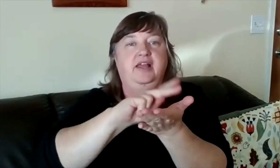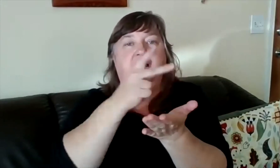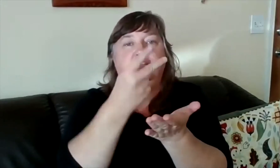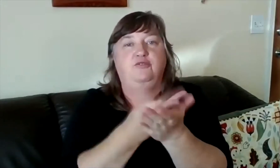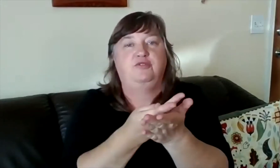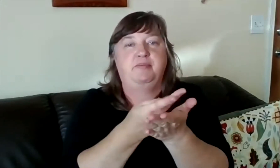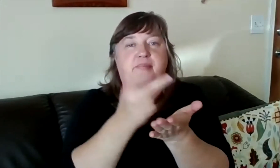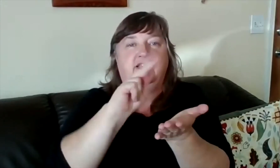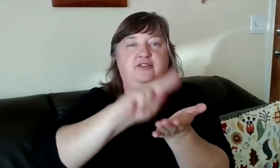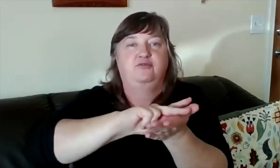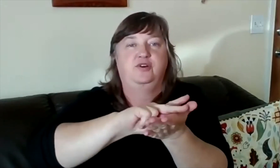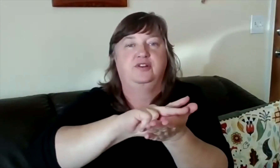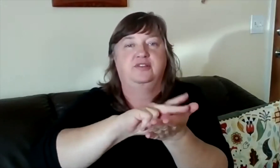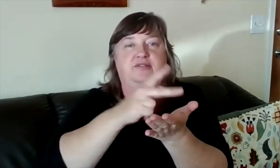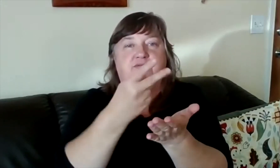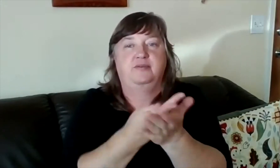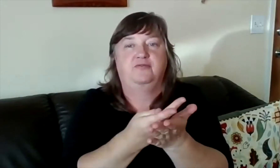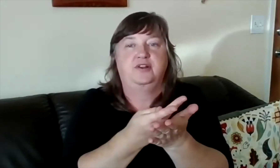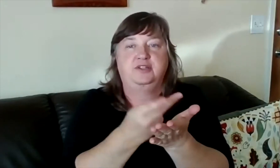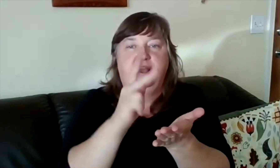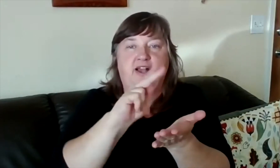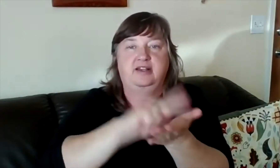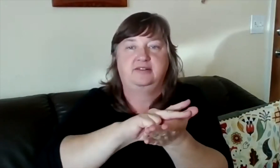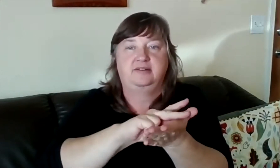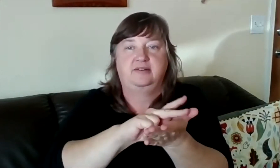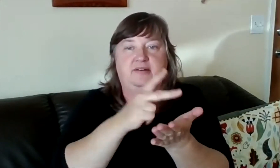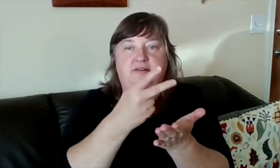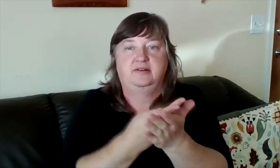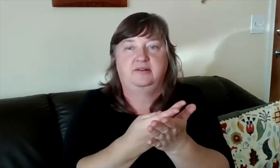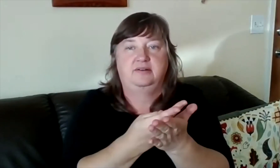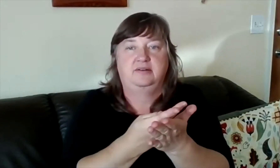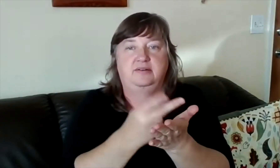And you flip it back and forth from front to back.